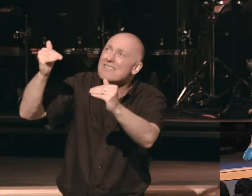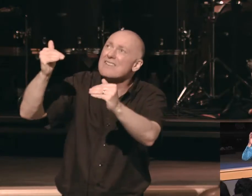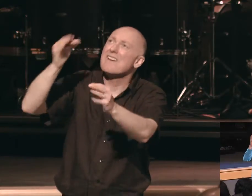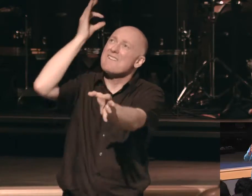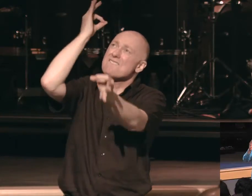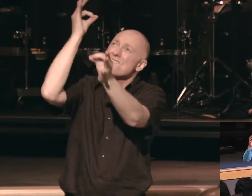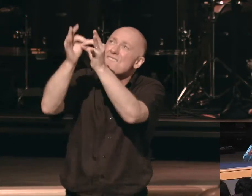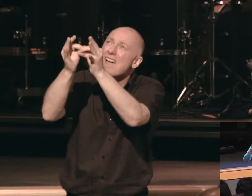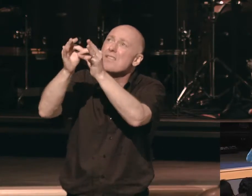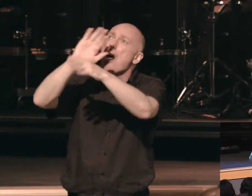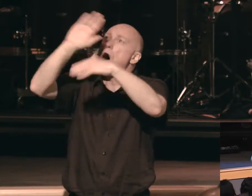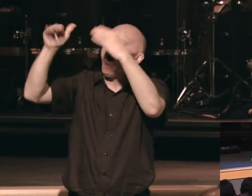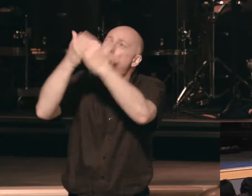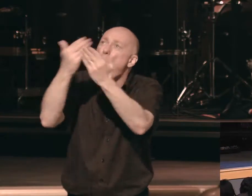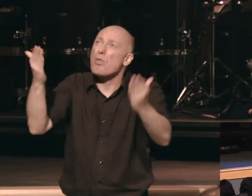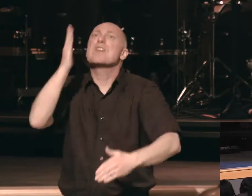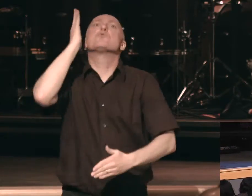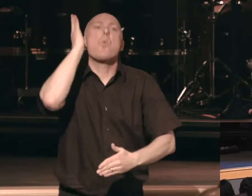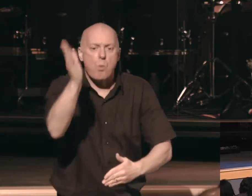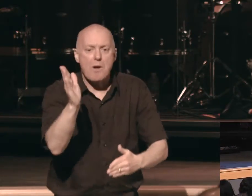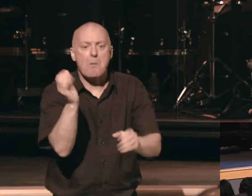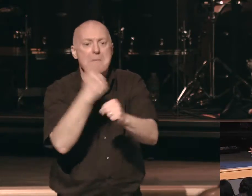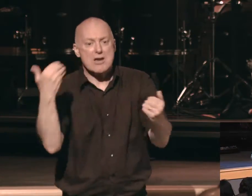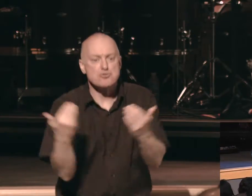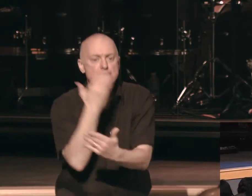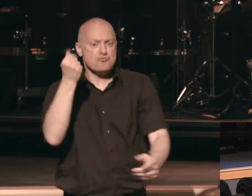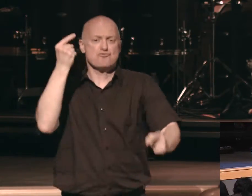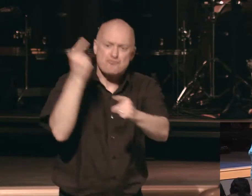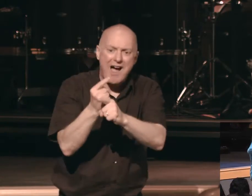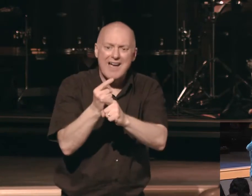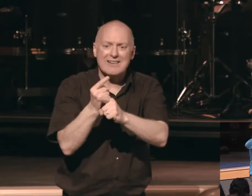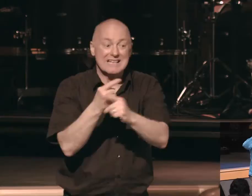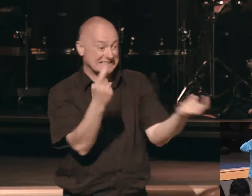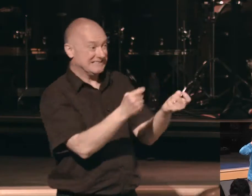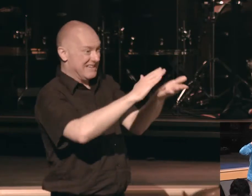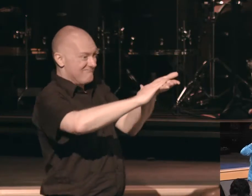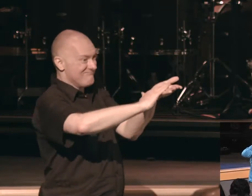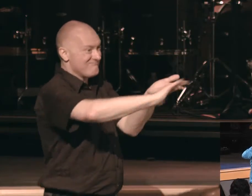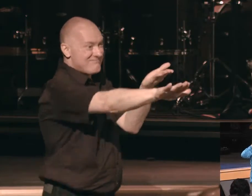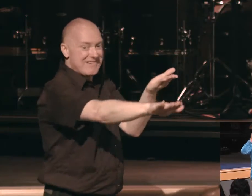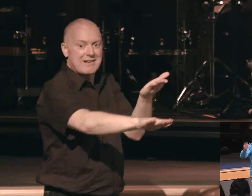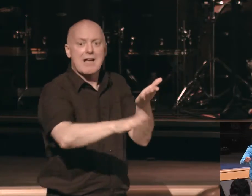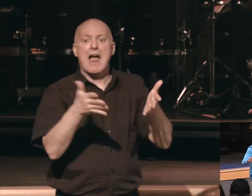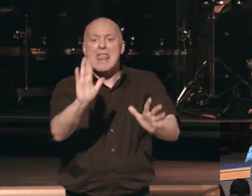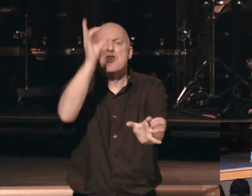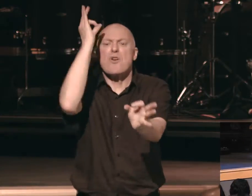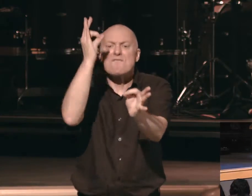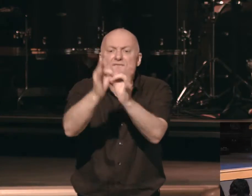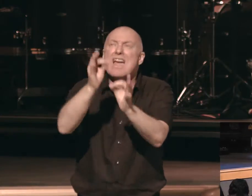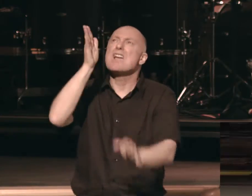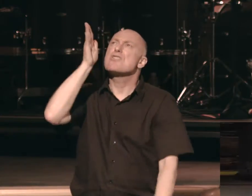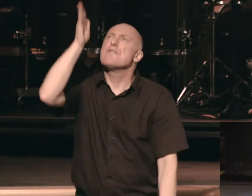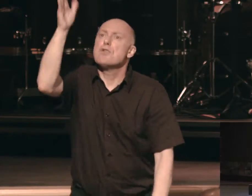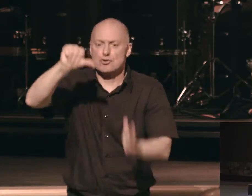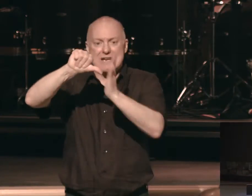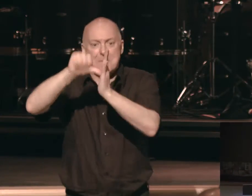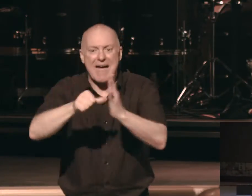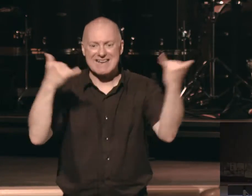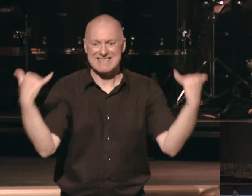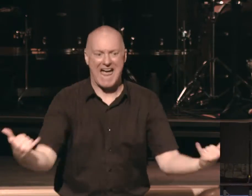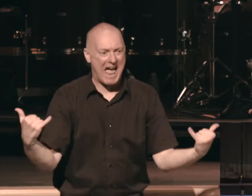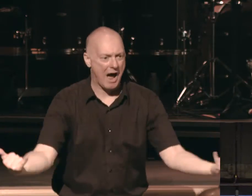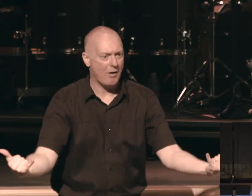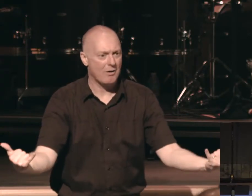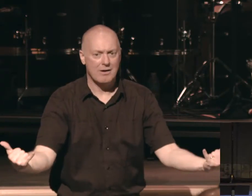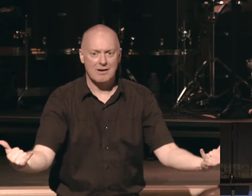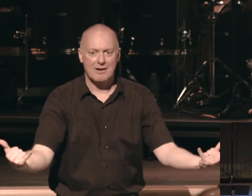reality that all things will be made new and right and sin will be eradicated. And let your faith in the future impact your present